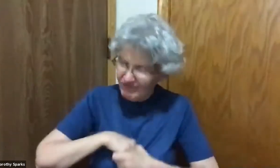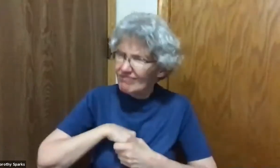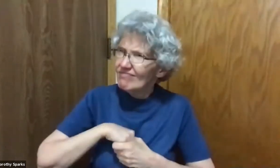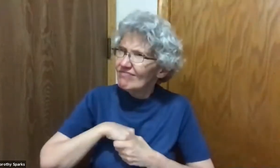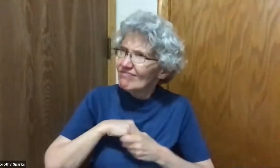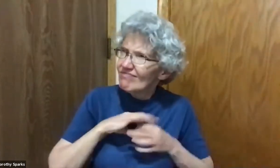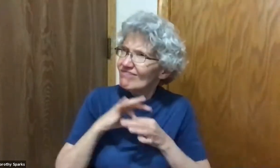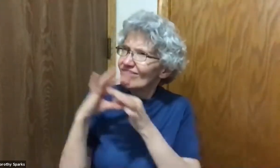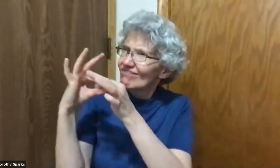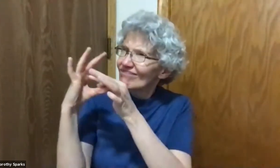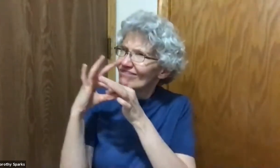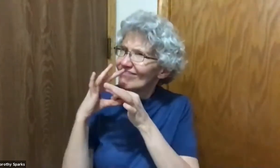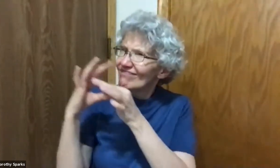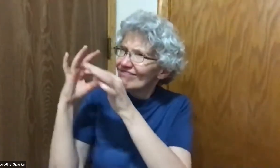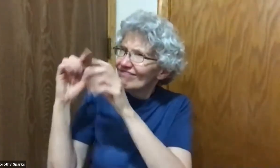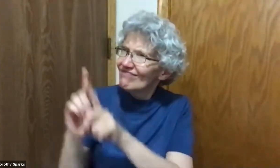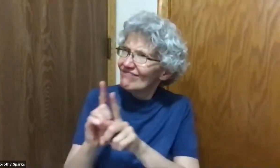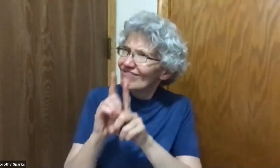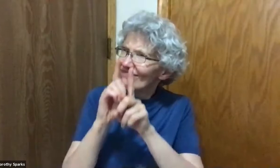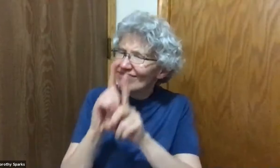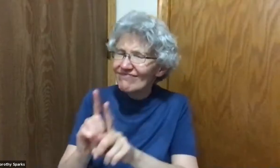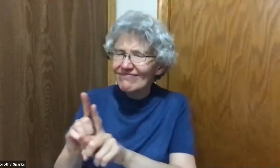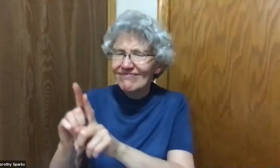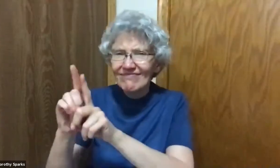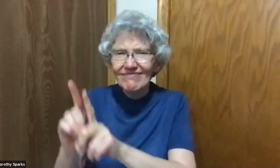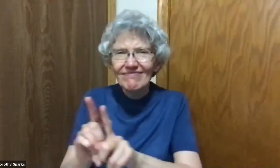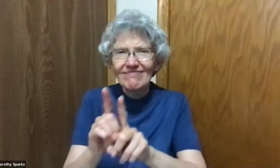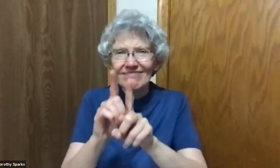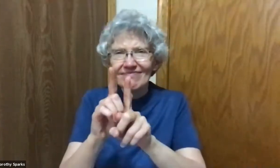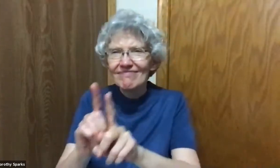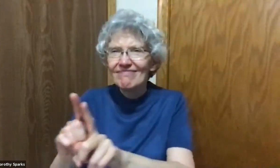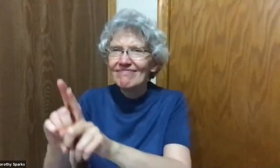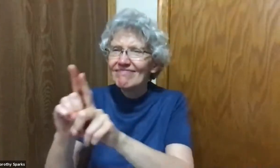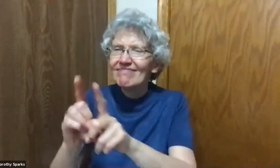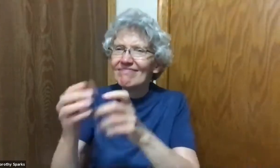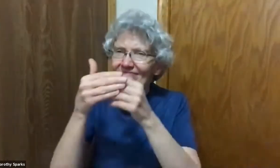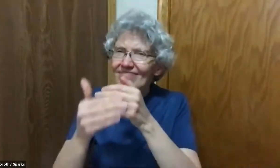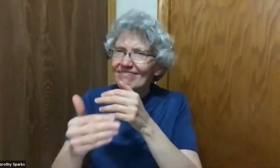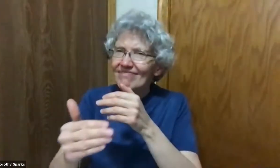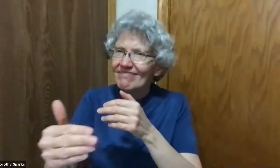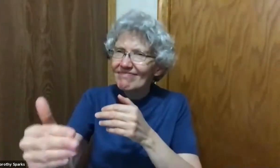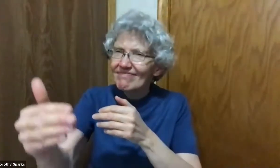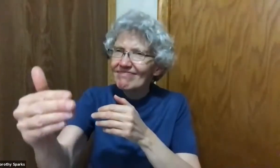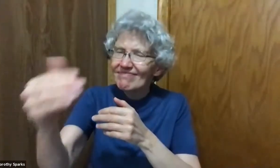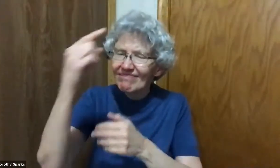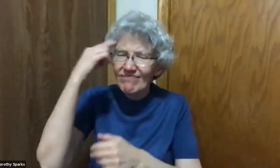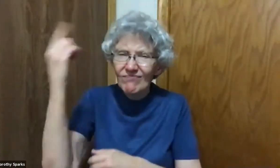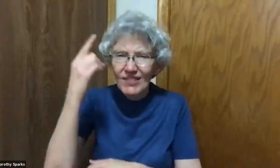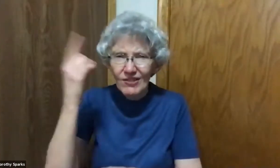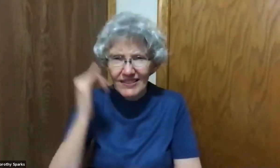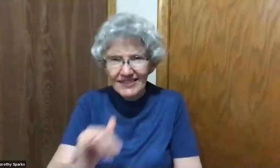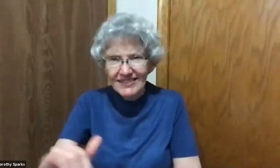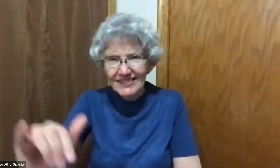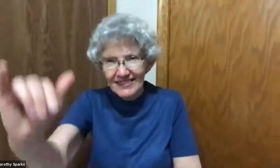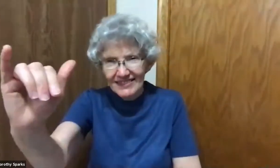Thus goodness and love will follow me all the days of my life, and I